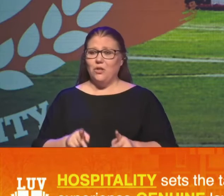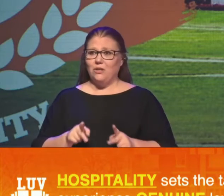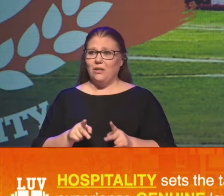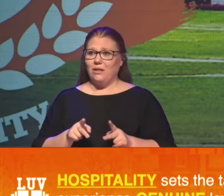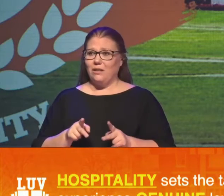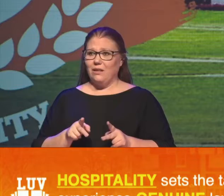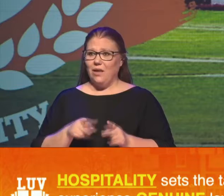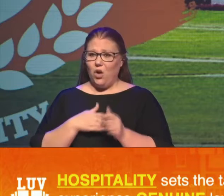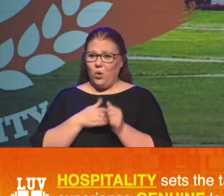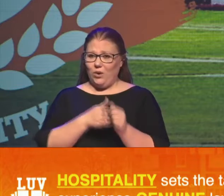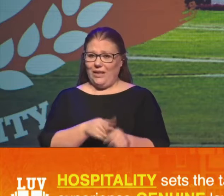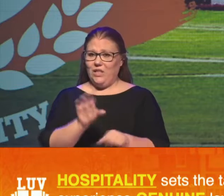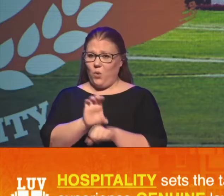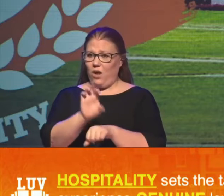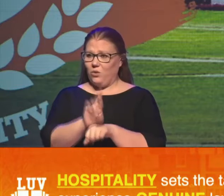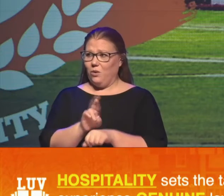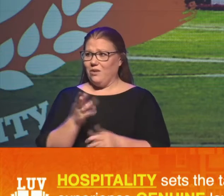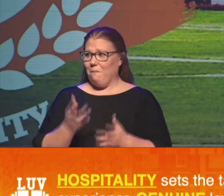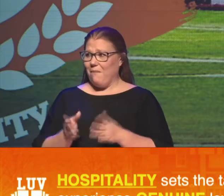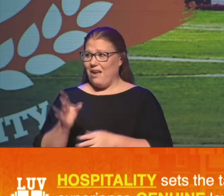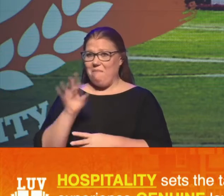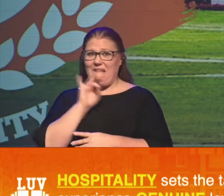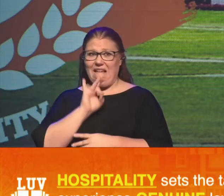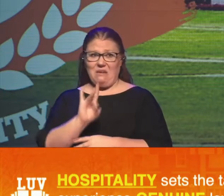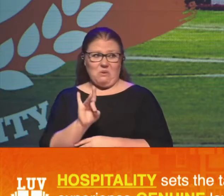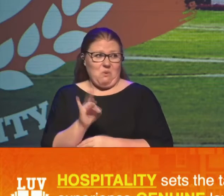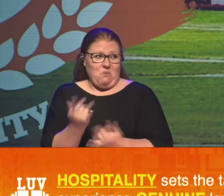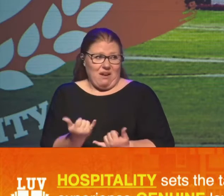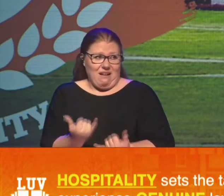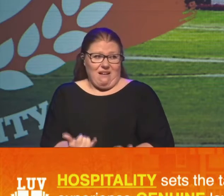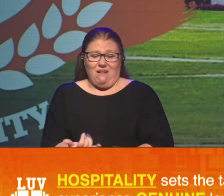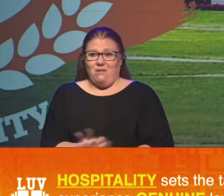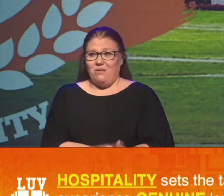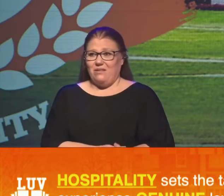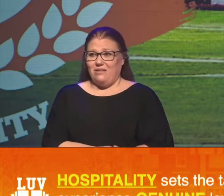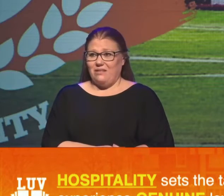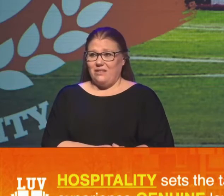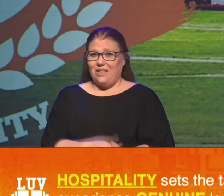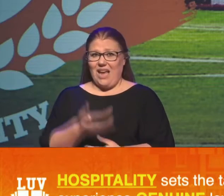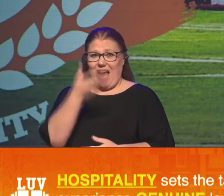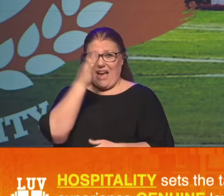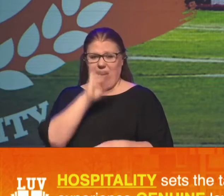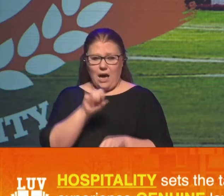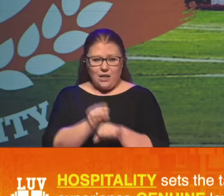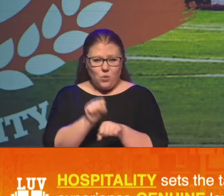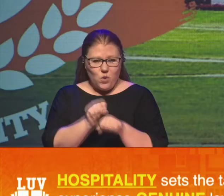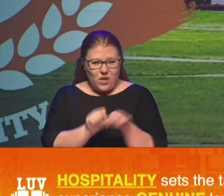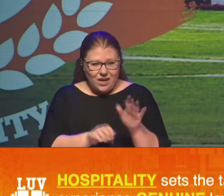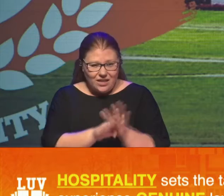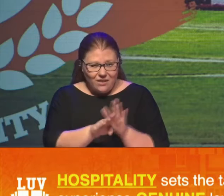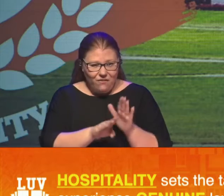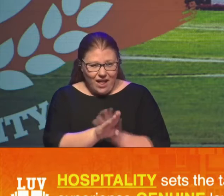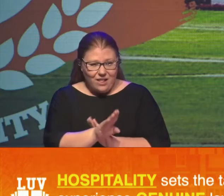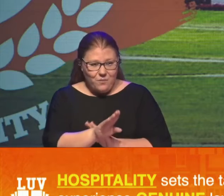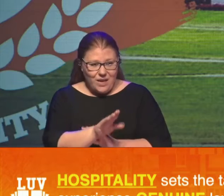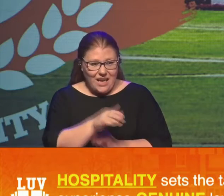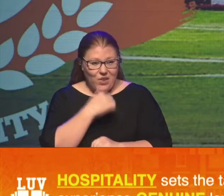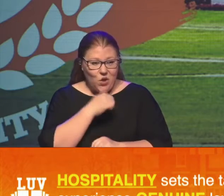leads Crossroads, like they might be 8 years old right now. And God's working and developing her